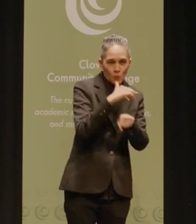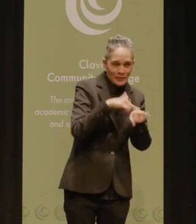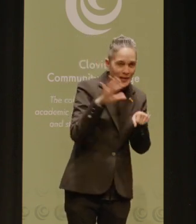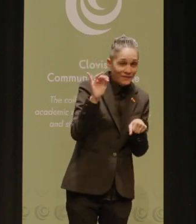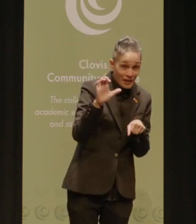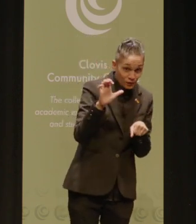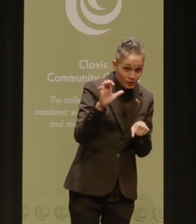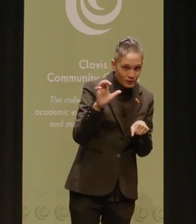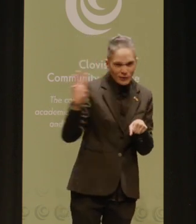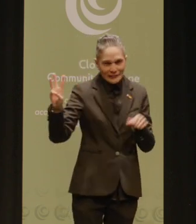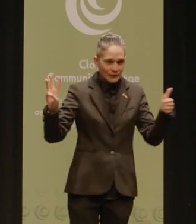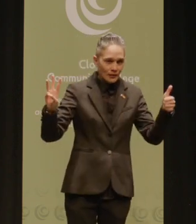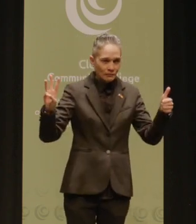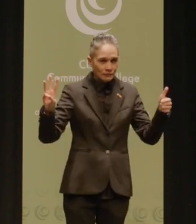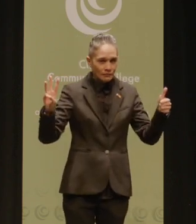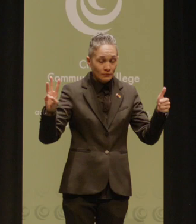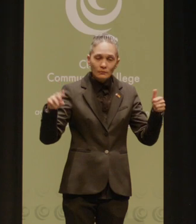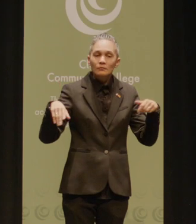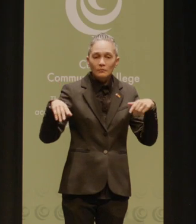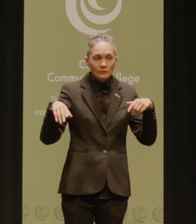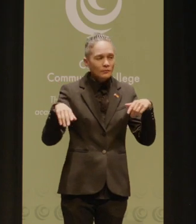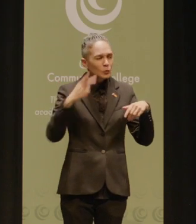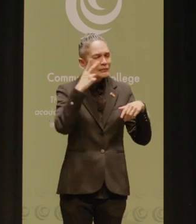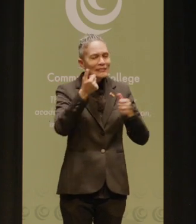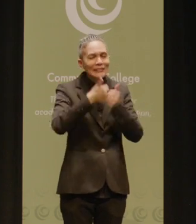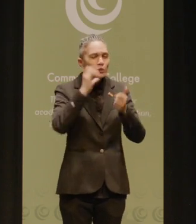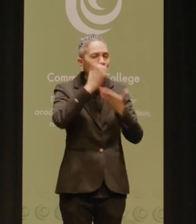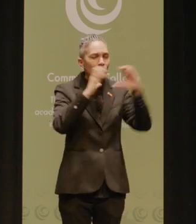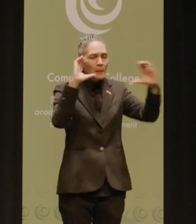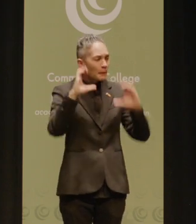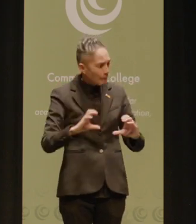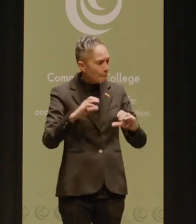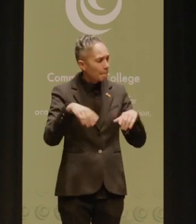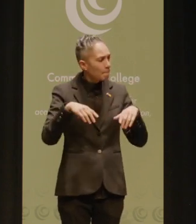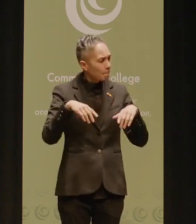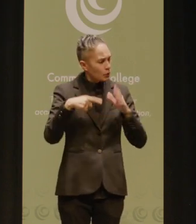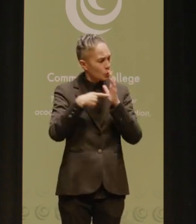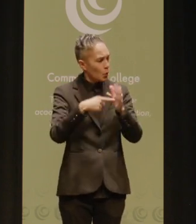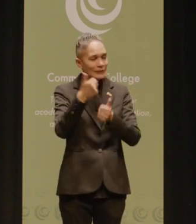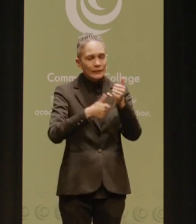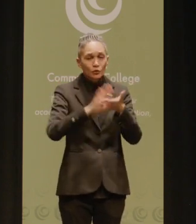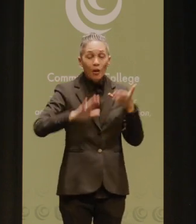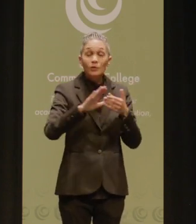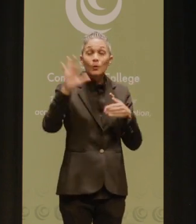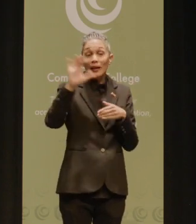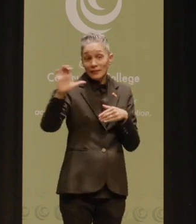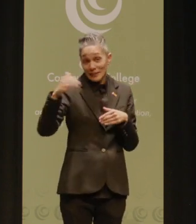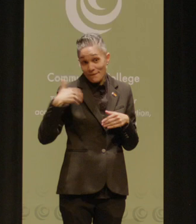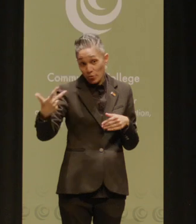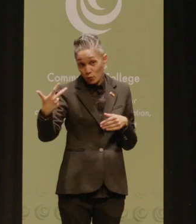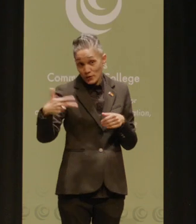faculty. I'm gonna explain this a little bit more. So you'll see each of the logos and it shares where each college was at. So Fresno City College got